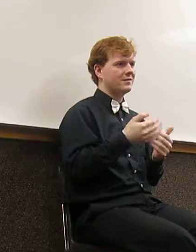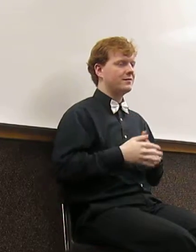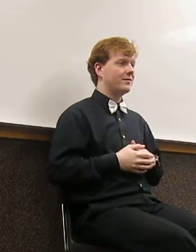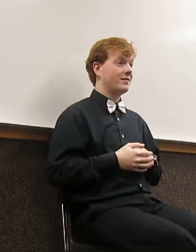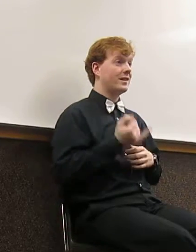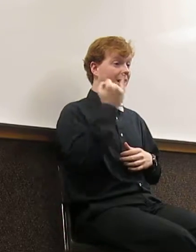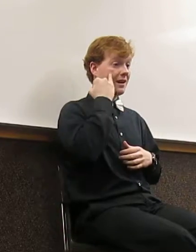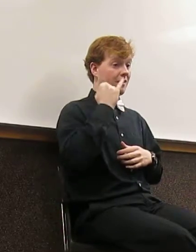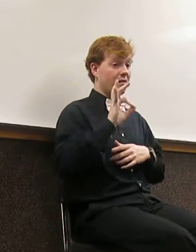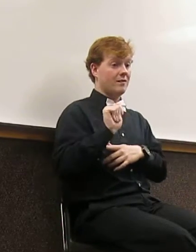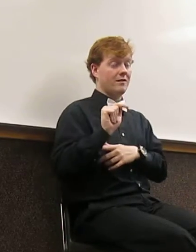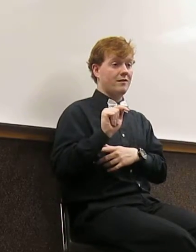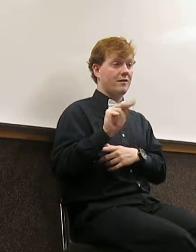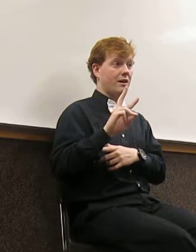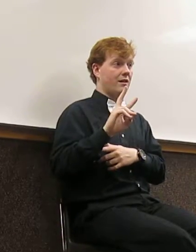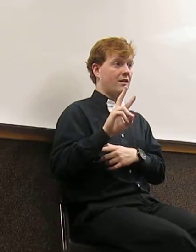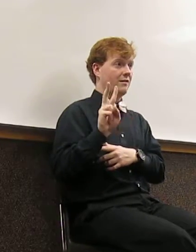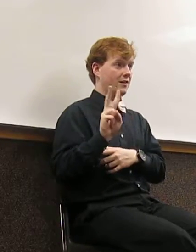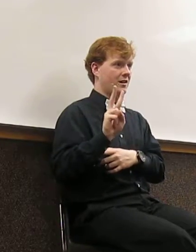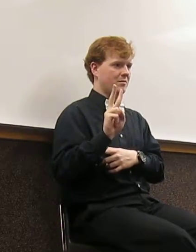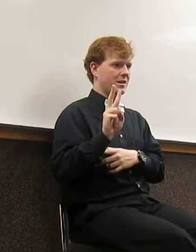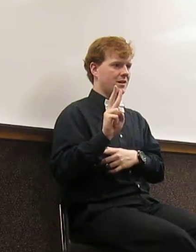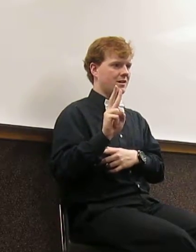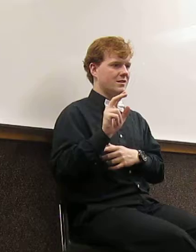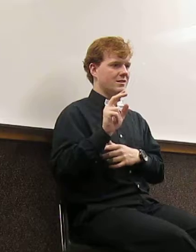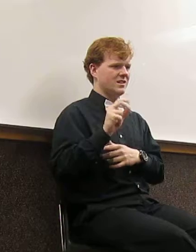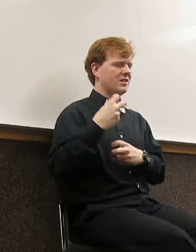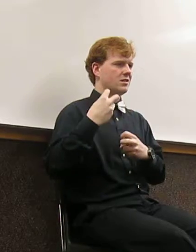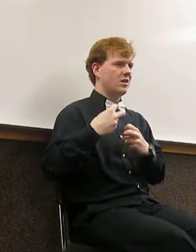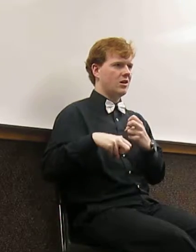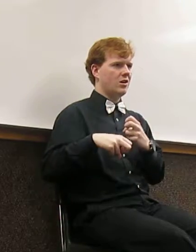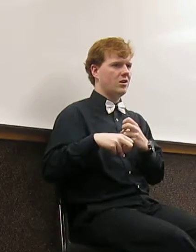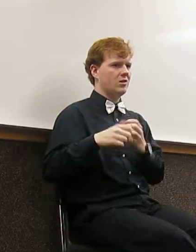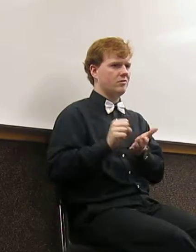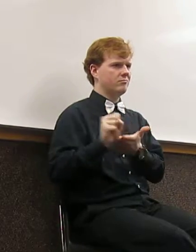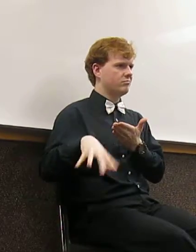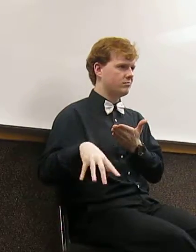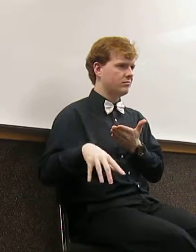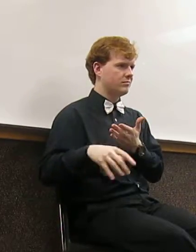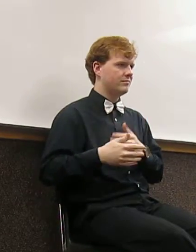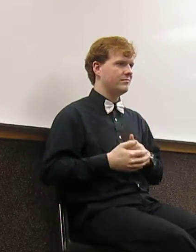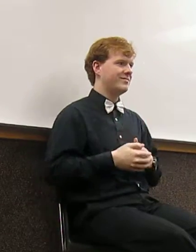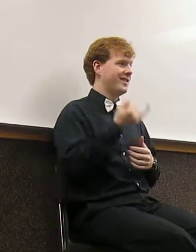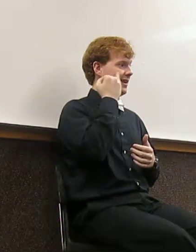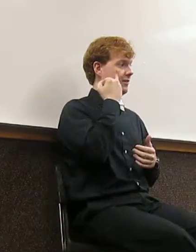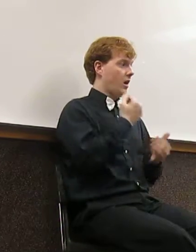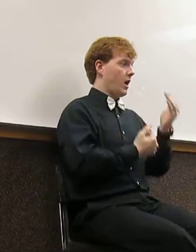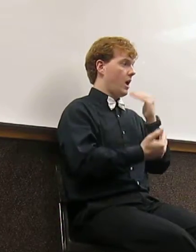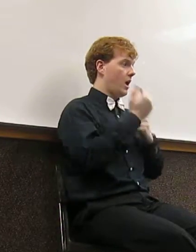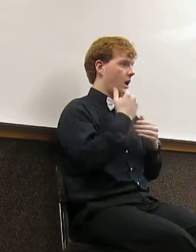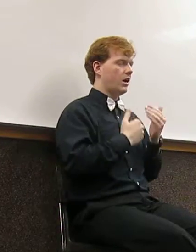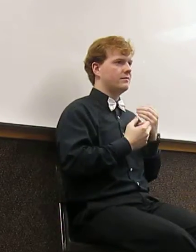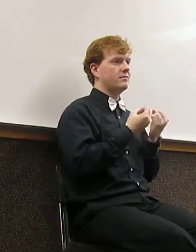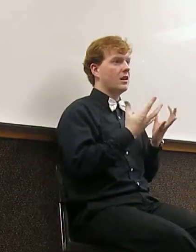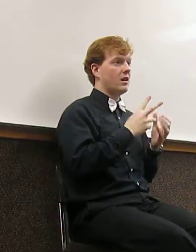water-soluble vitamins, you can eat 2,000% of your water-soluble vitamins, and it doesn't matter. Like, your body can just get rid of it, and it's not a